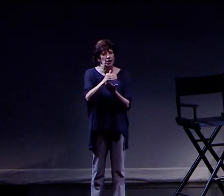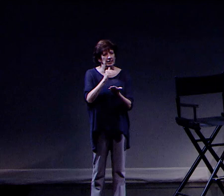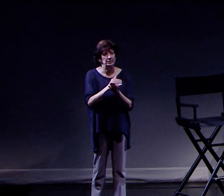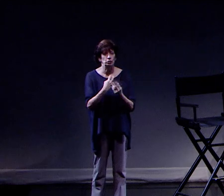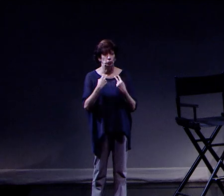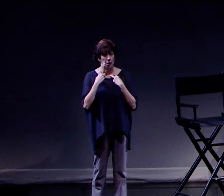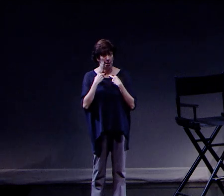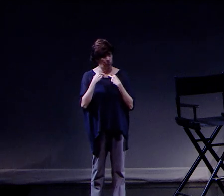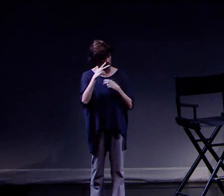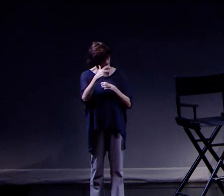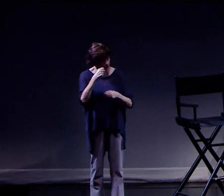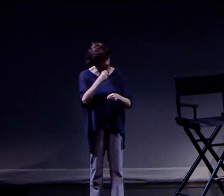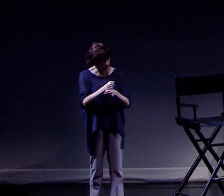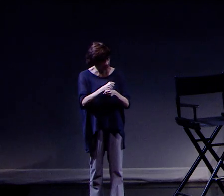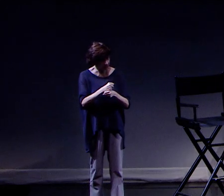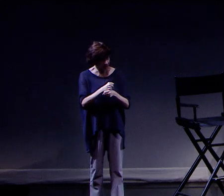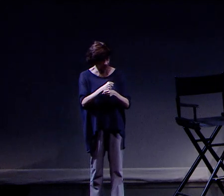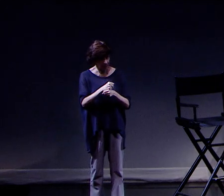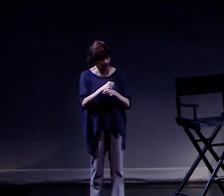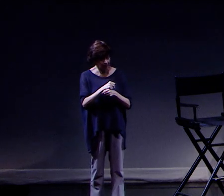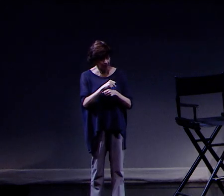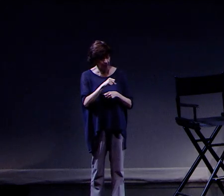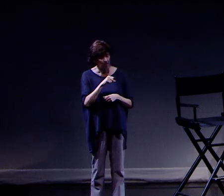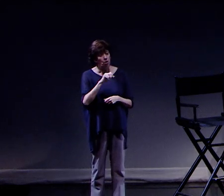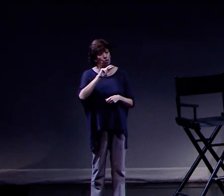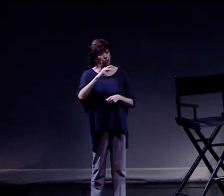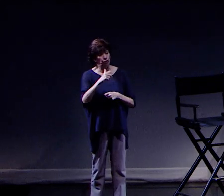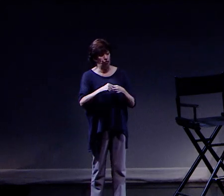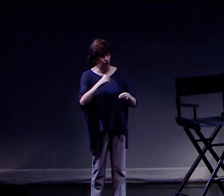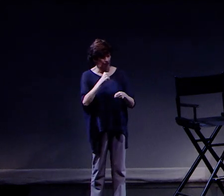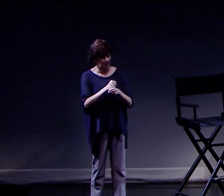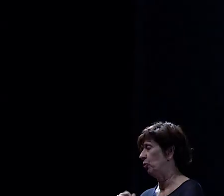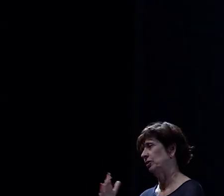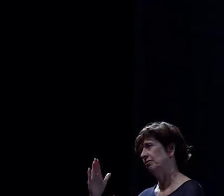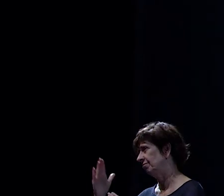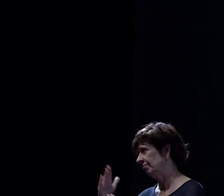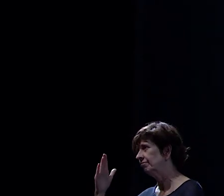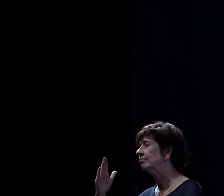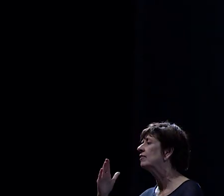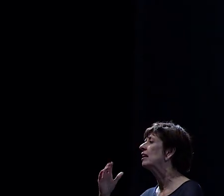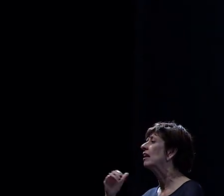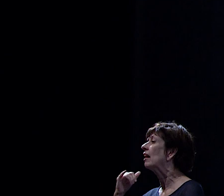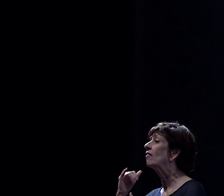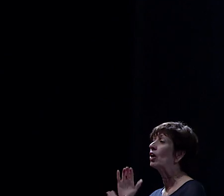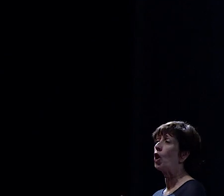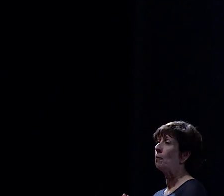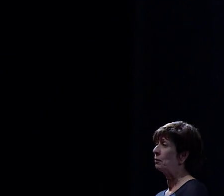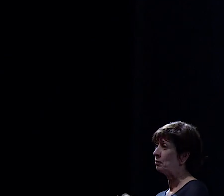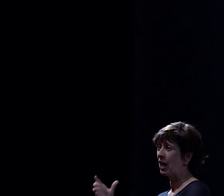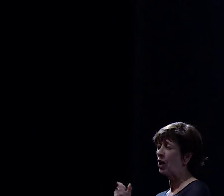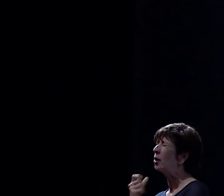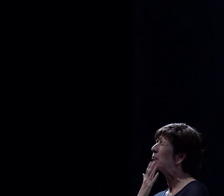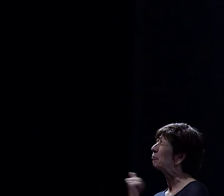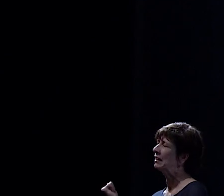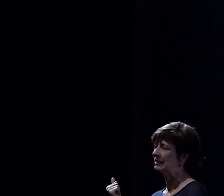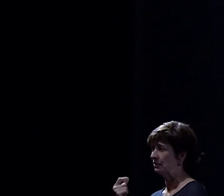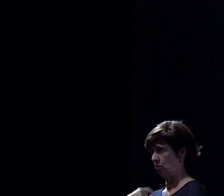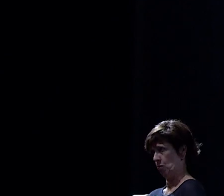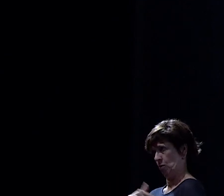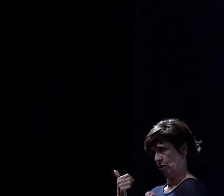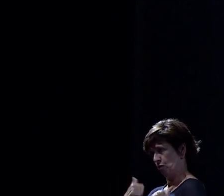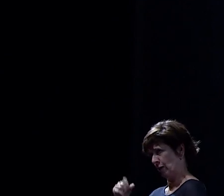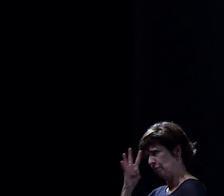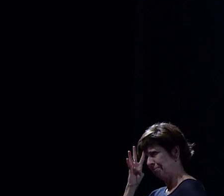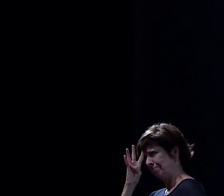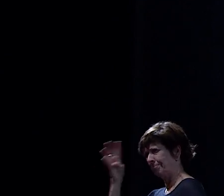Trapped ran 3 years at Knott Scary Farm. The third year was the pinnacle of it. And the ultimate compliment I got was we were trying to